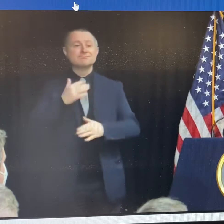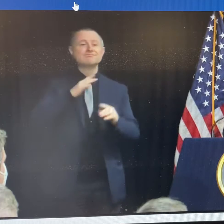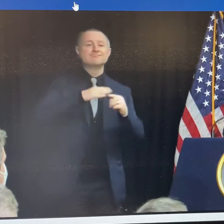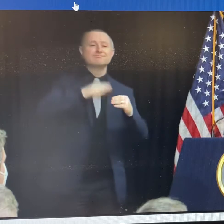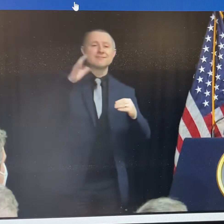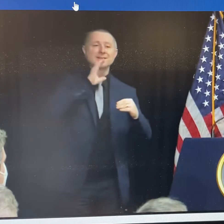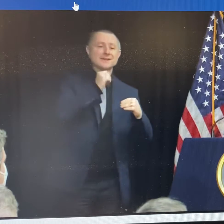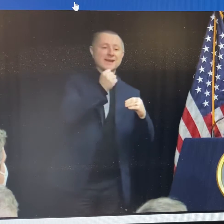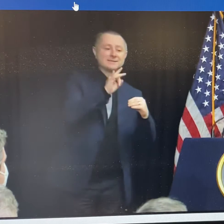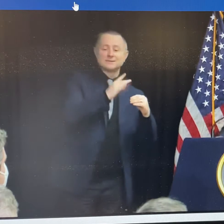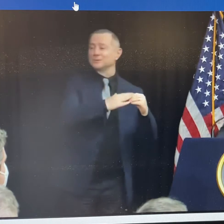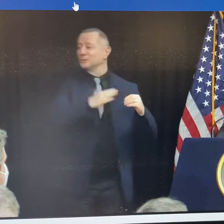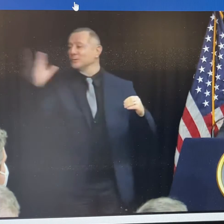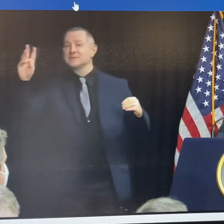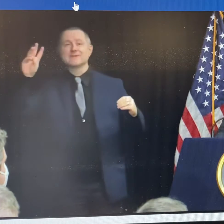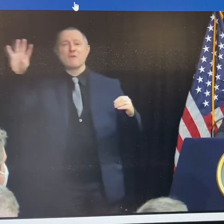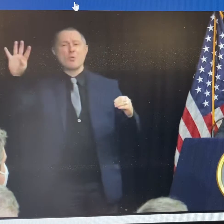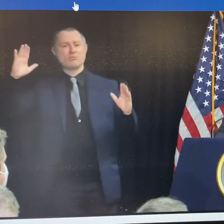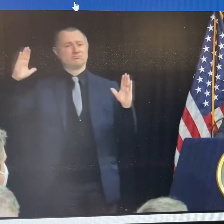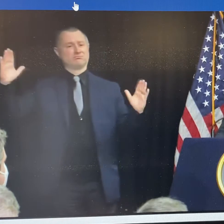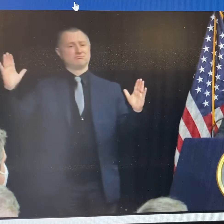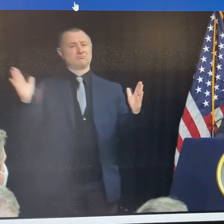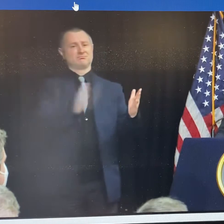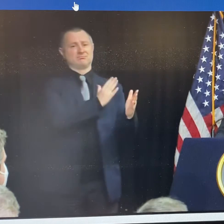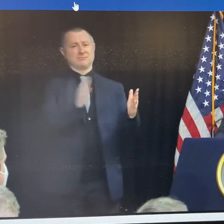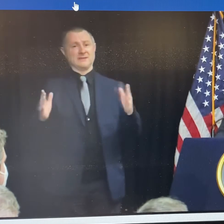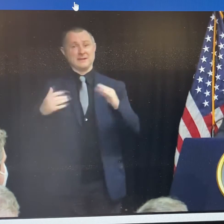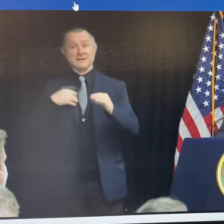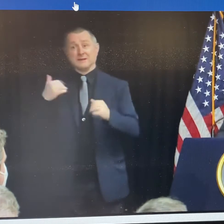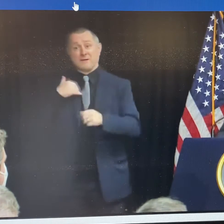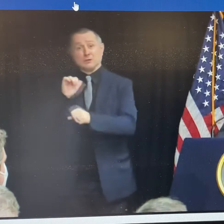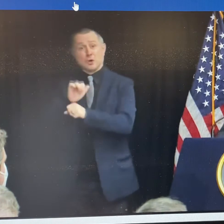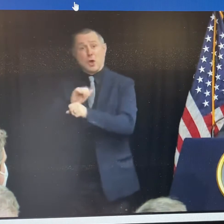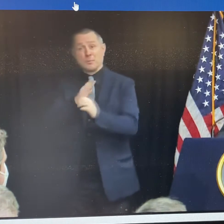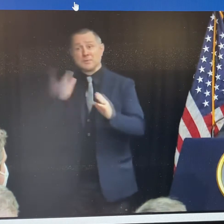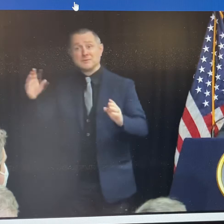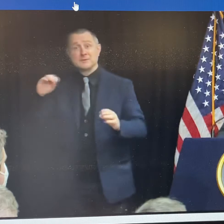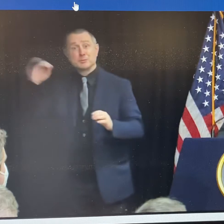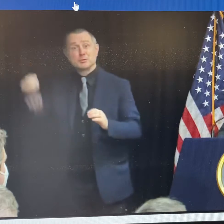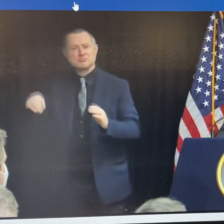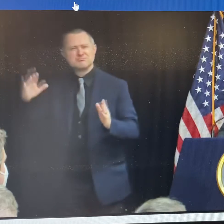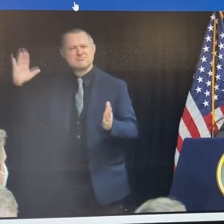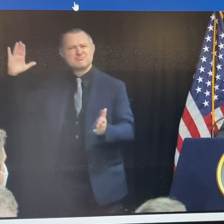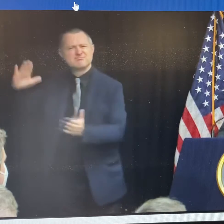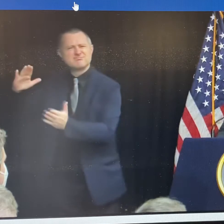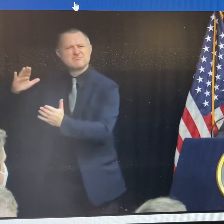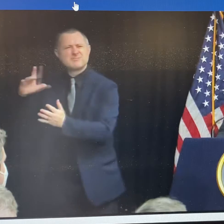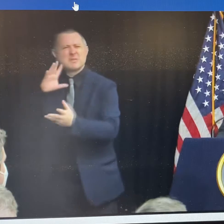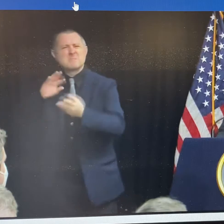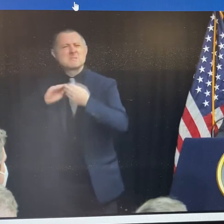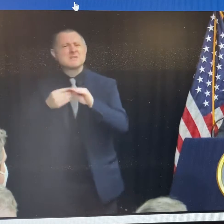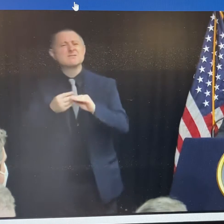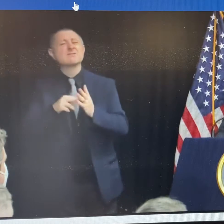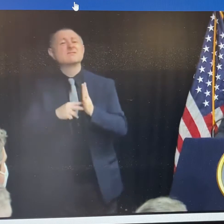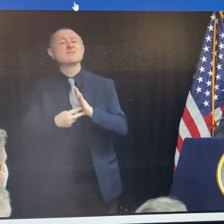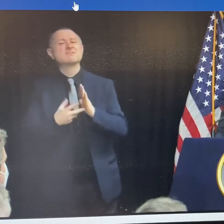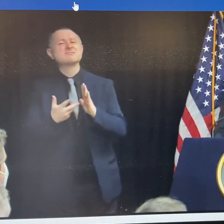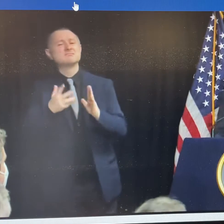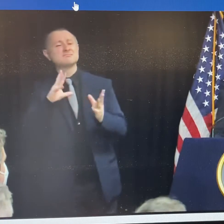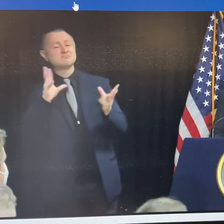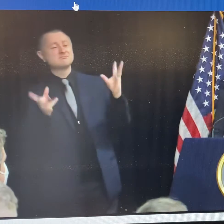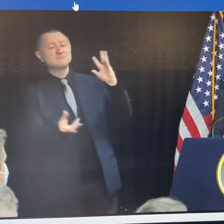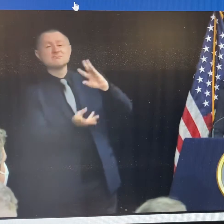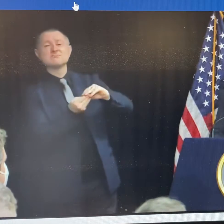18 to 64 living in New York State, are employed, 35% employed, that puts us at 38th out of 50 in the